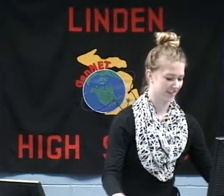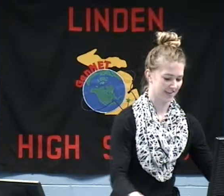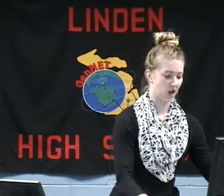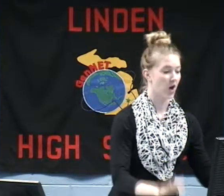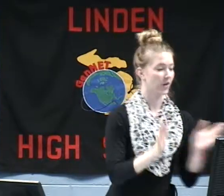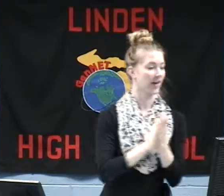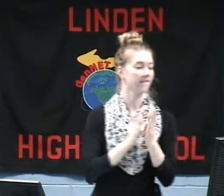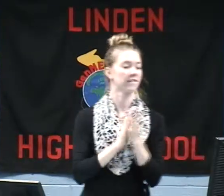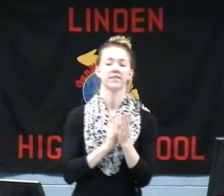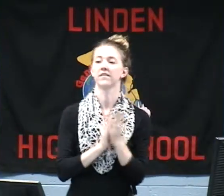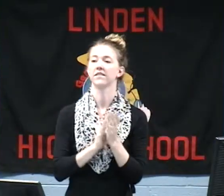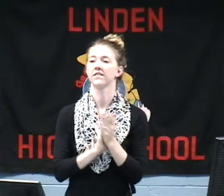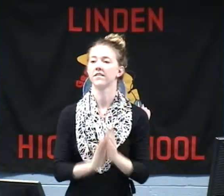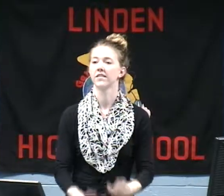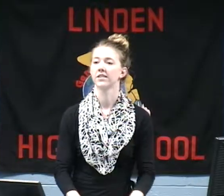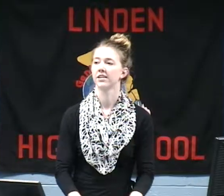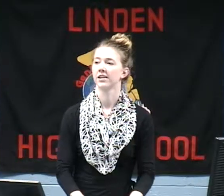What's the gig? I did. She passed the road test.